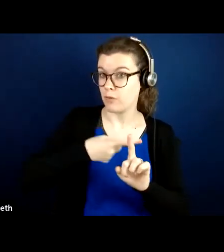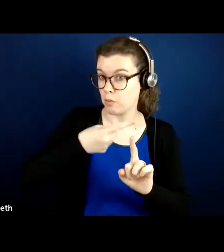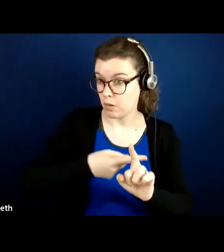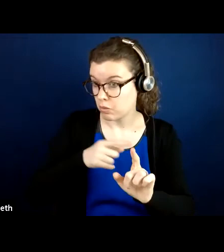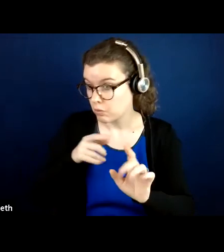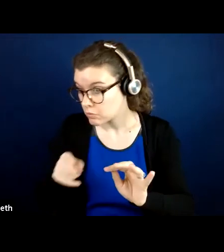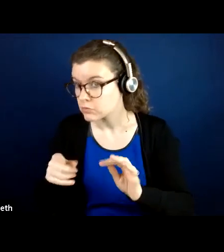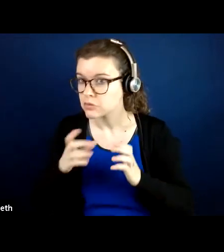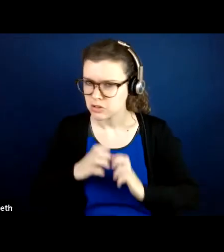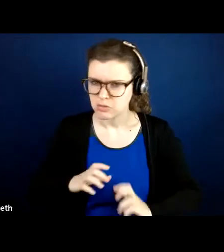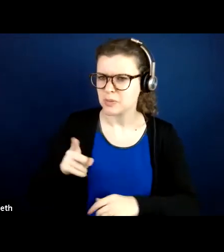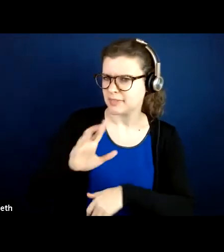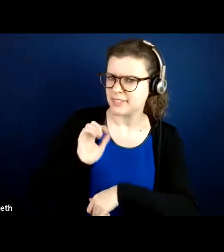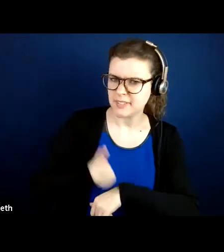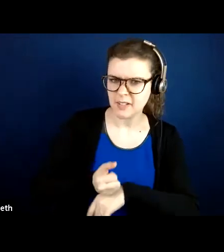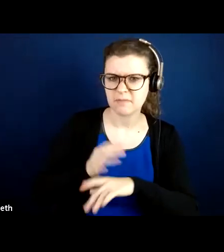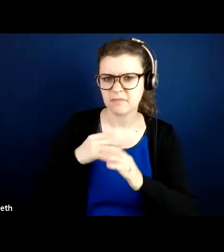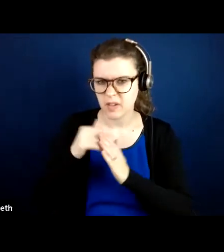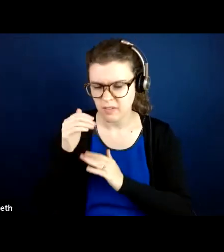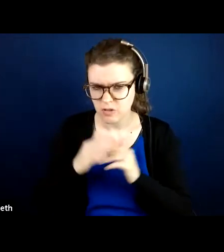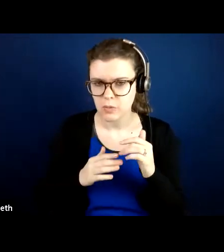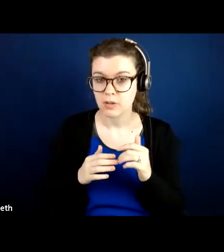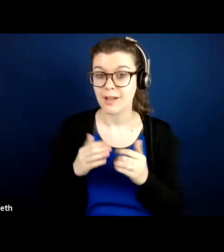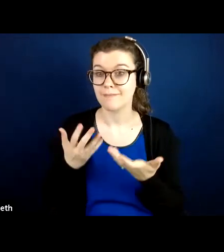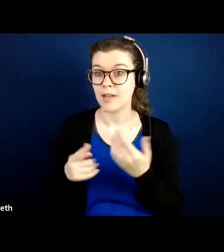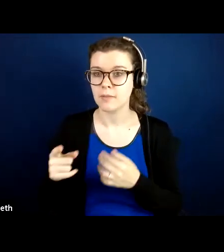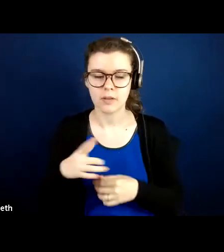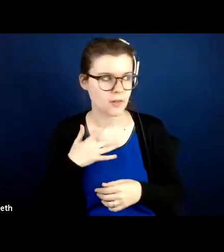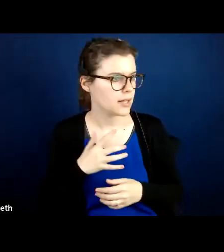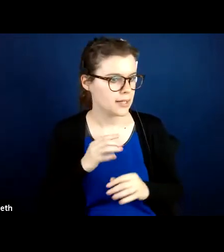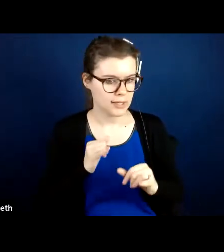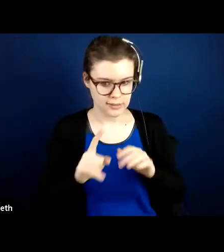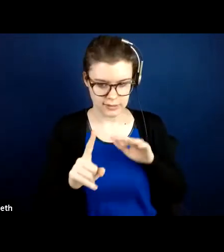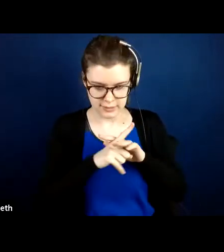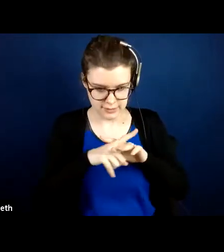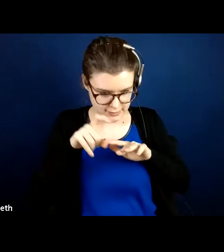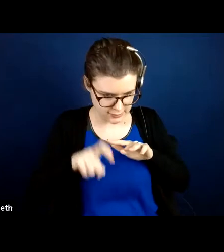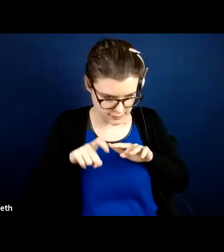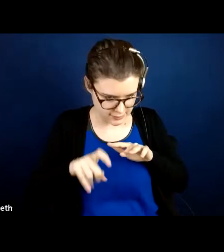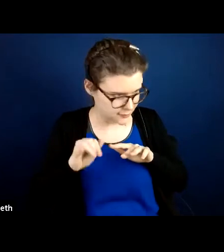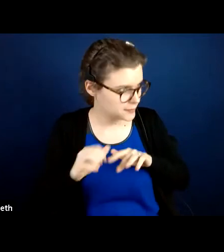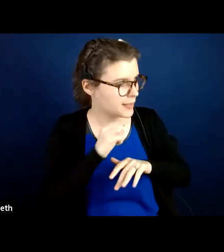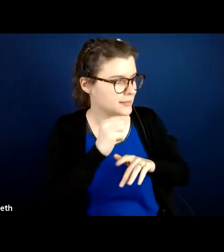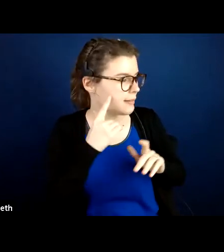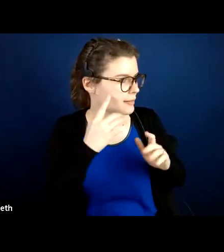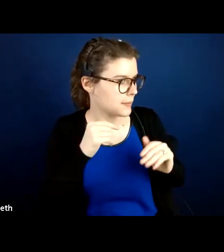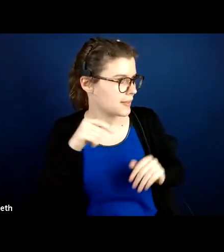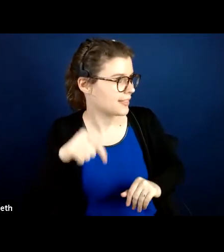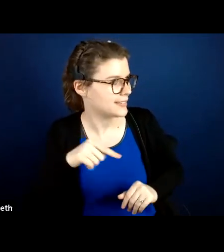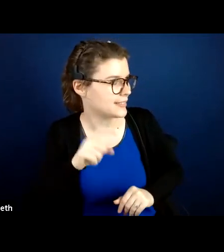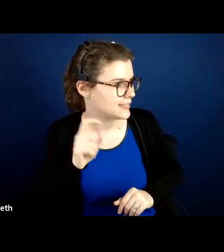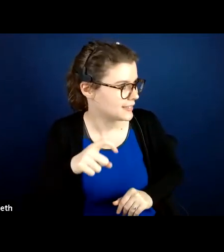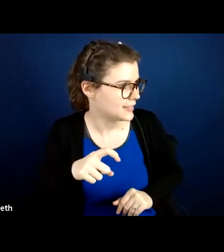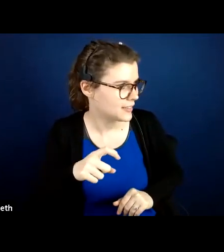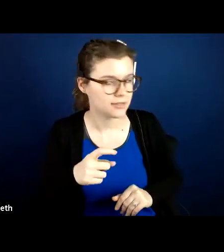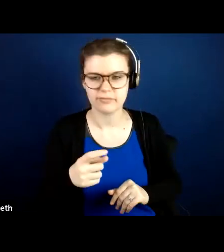gets established. The consumer may encounter needs that they didn't identify while they were still